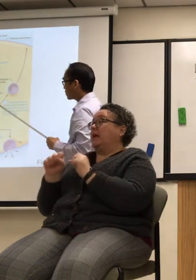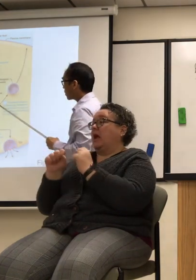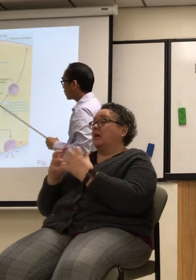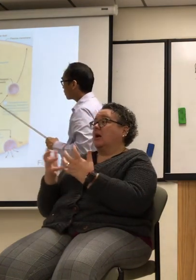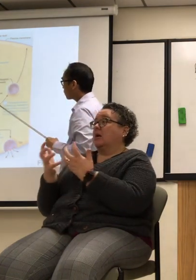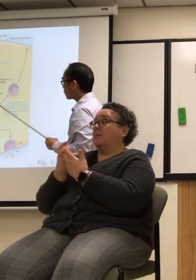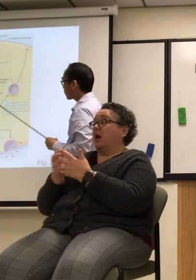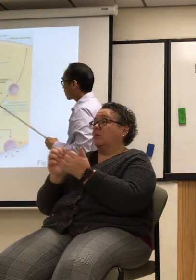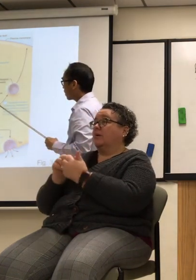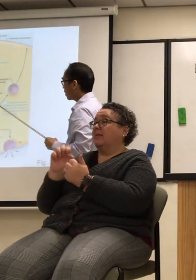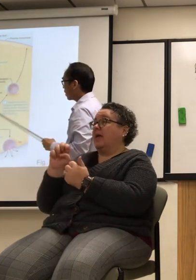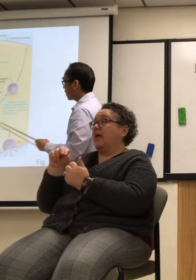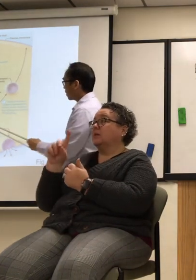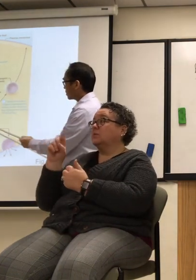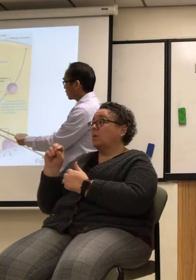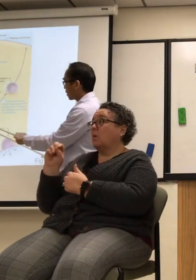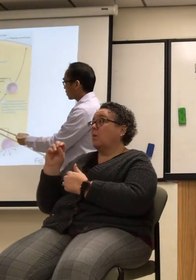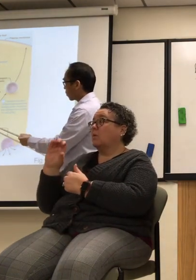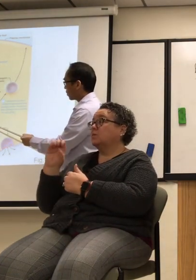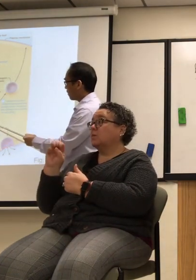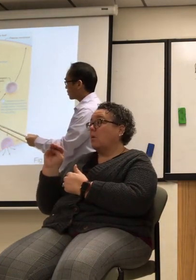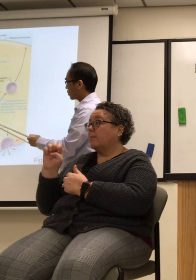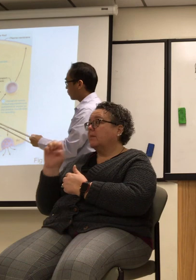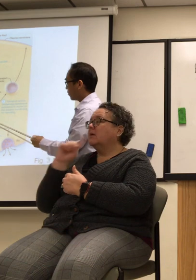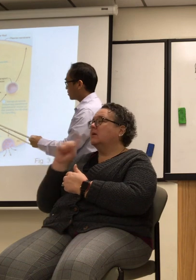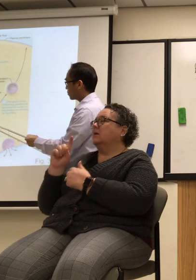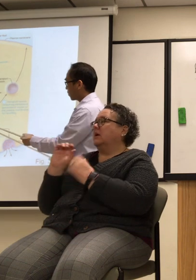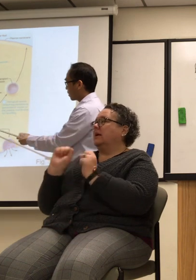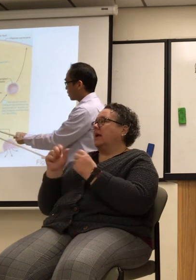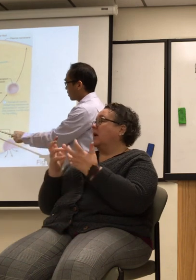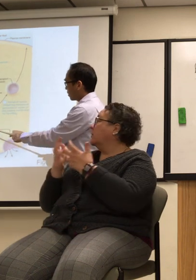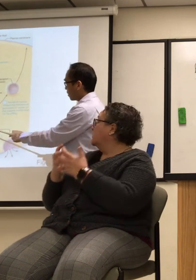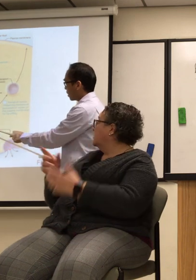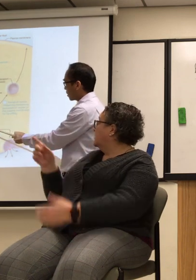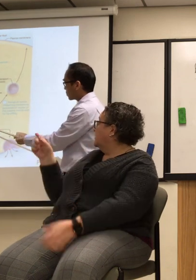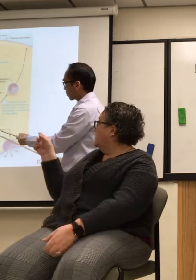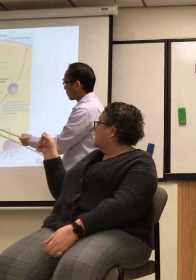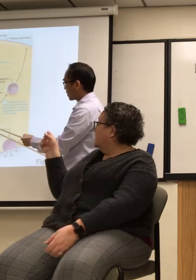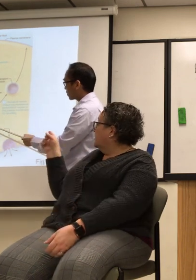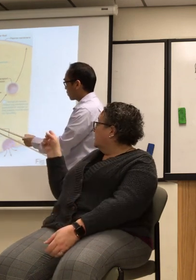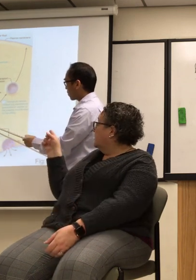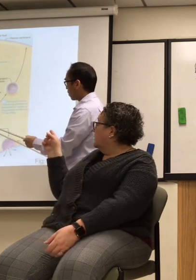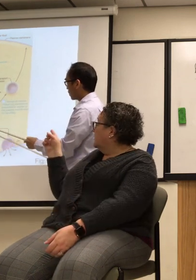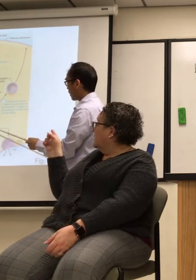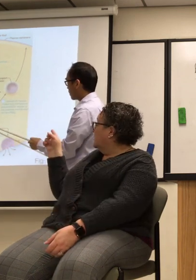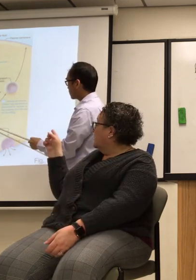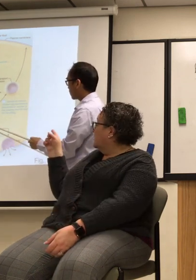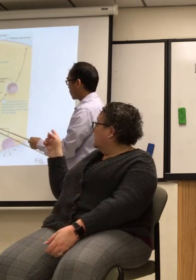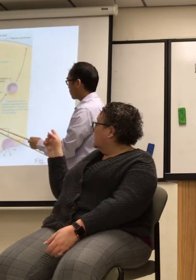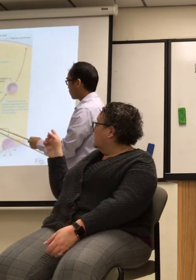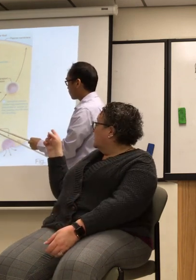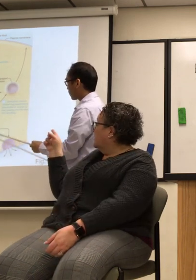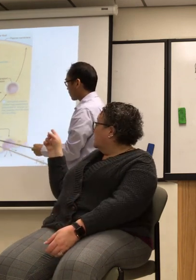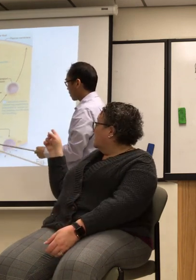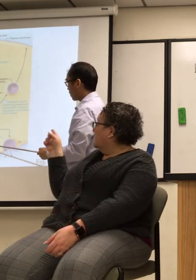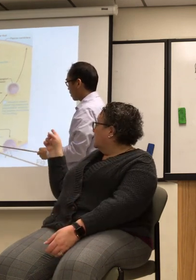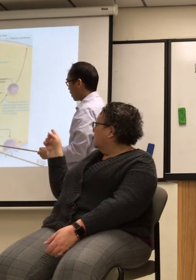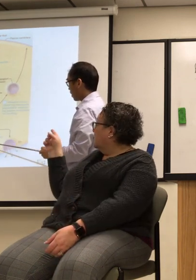with an endosome. It says uncoated vesicle fuses with a sorting vesicle called an